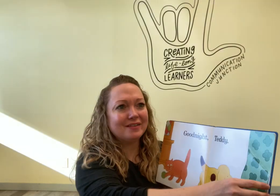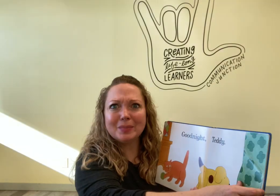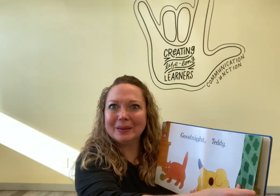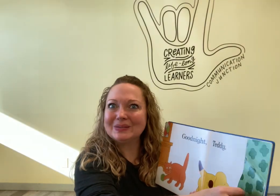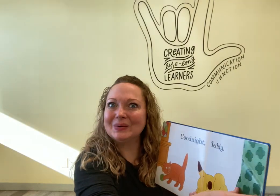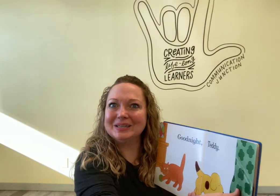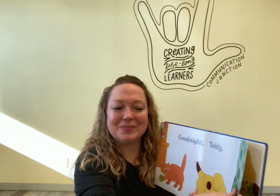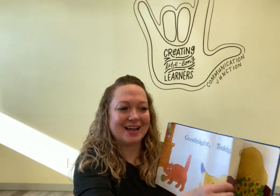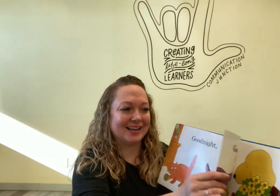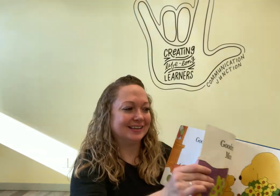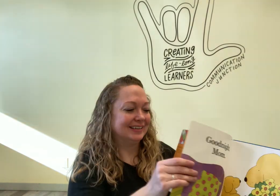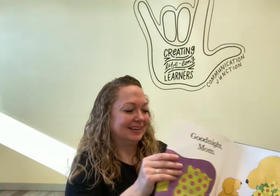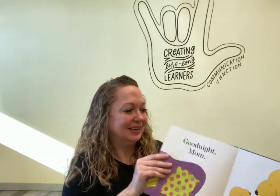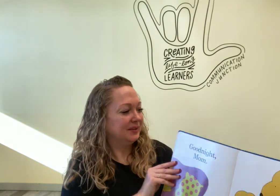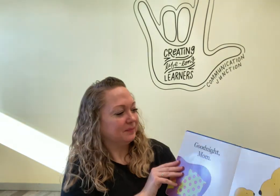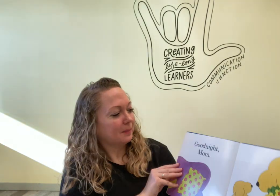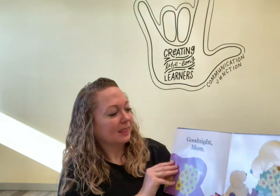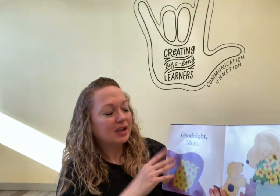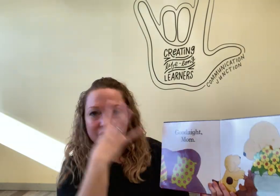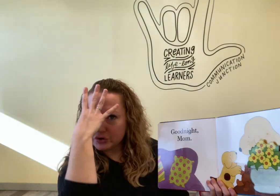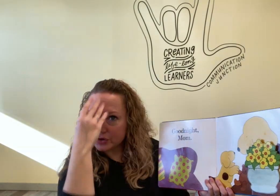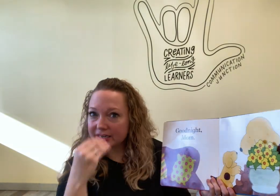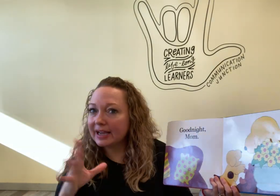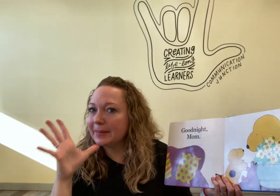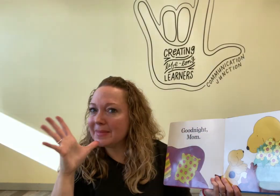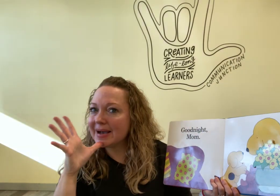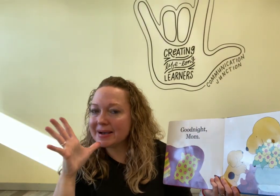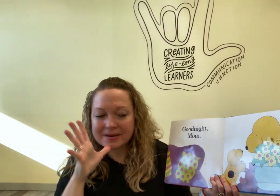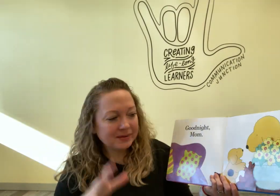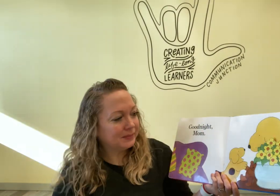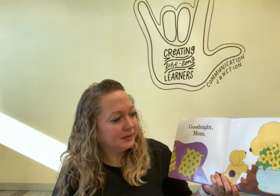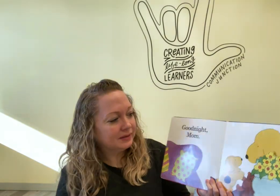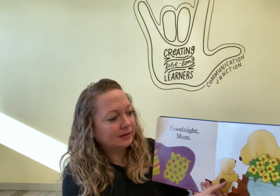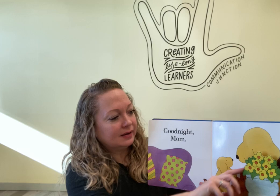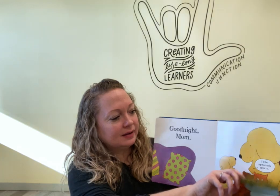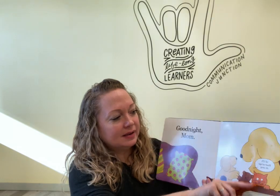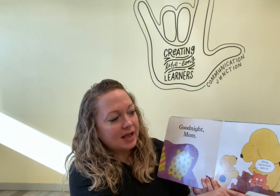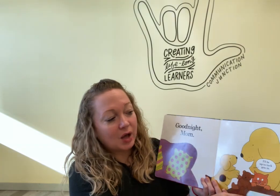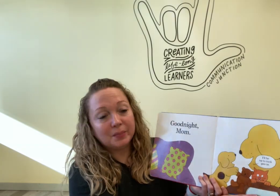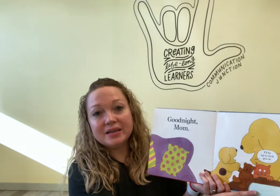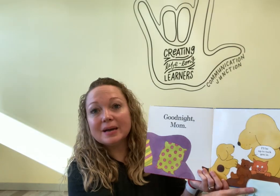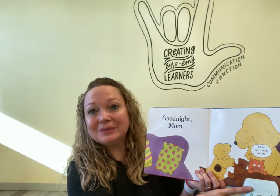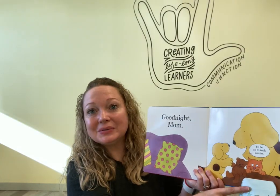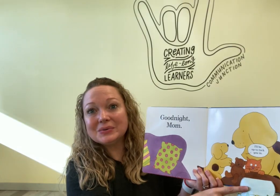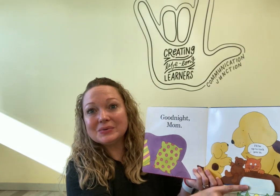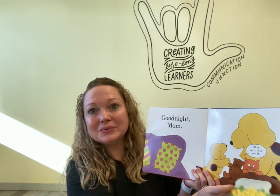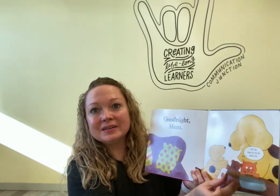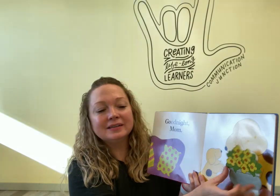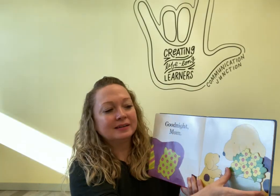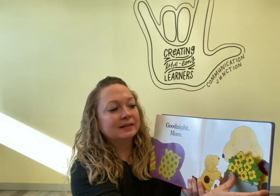Everybody's going to bed. Good night, Mom. I'll be up soon.